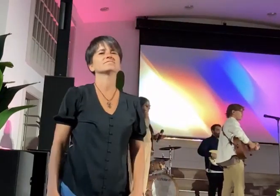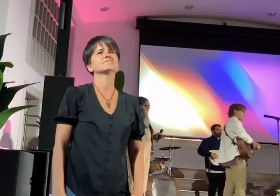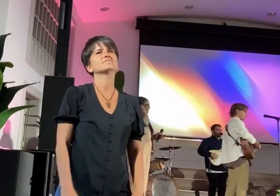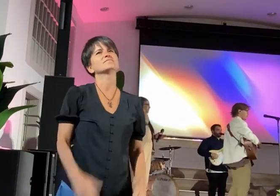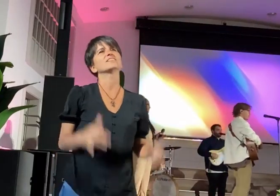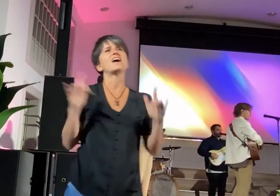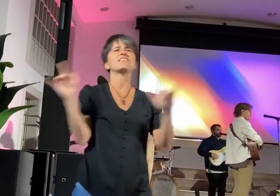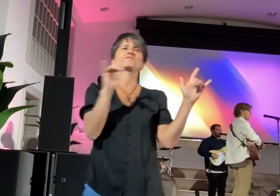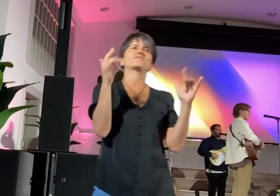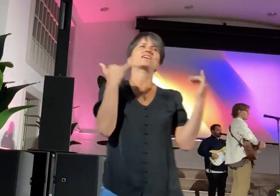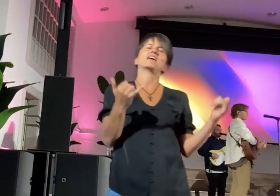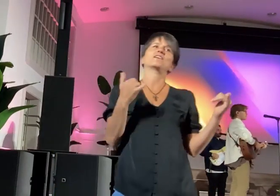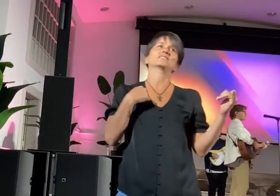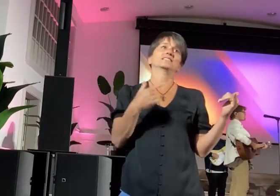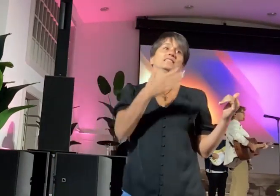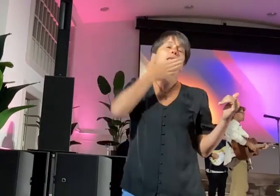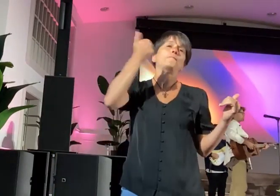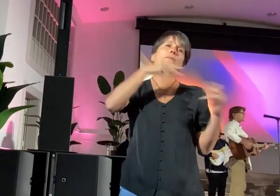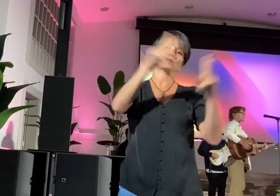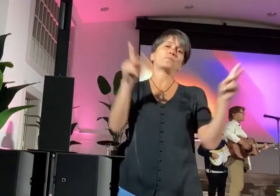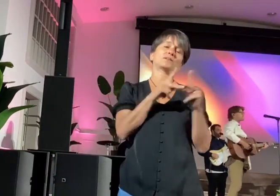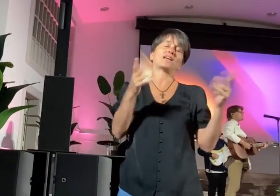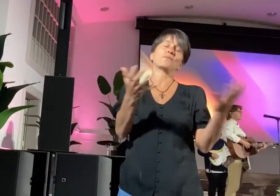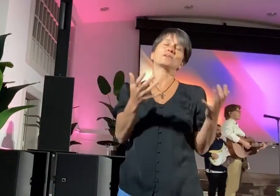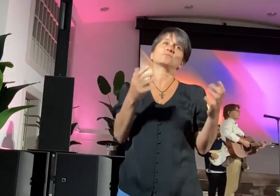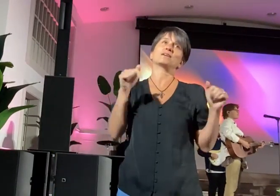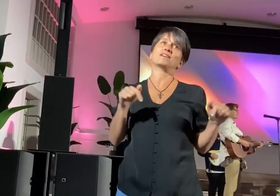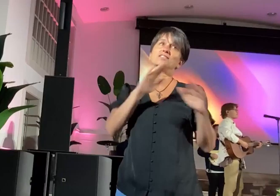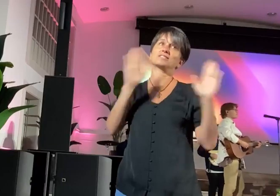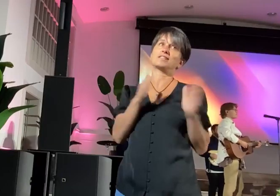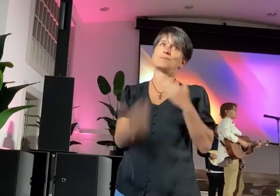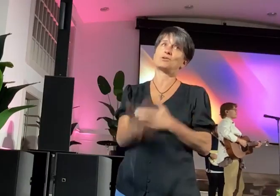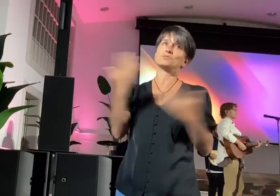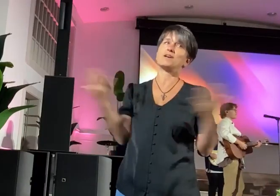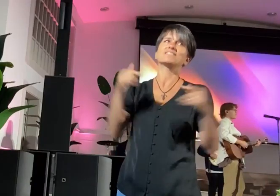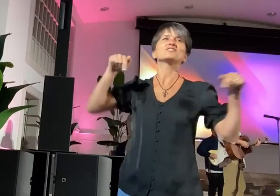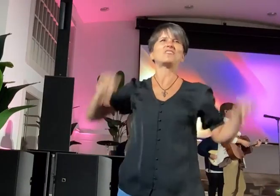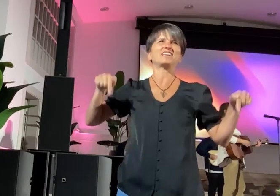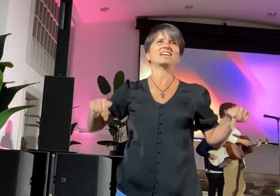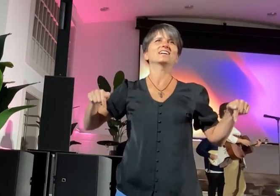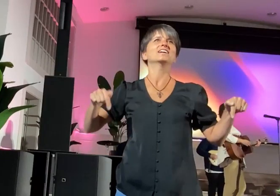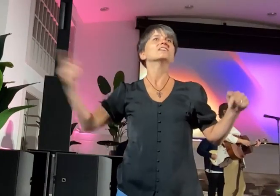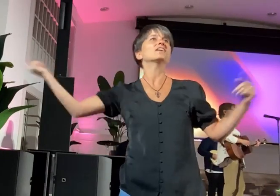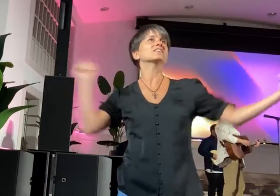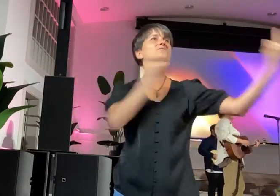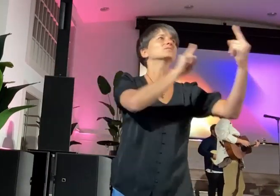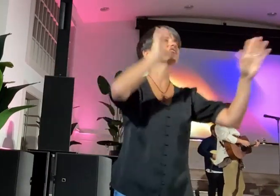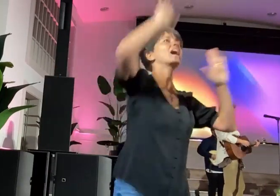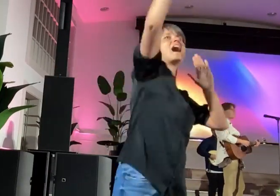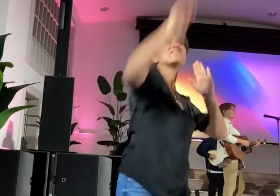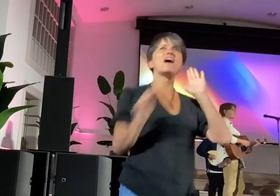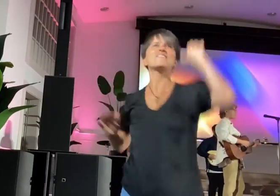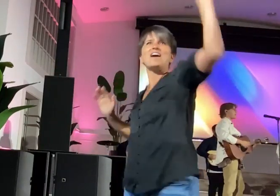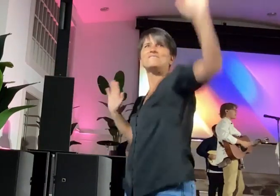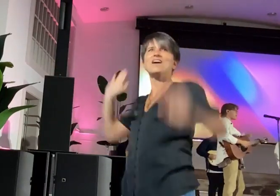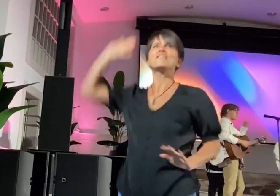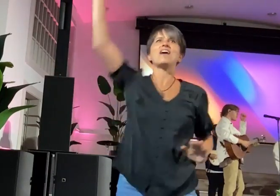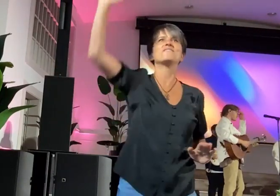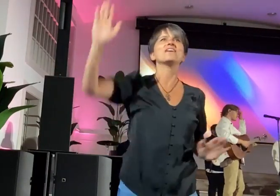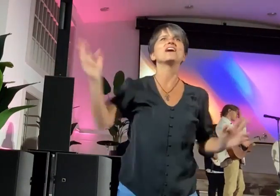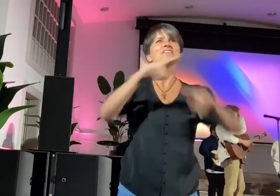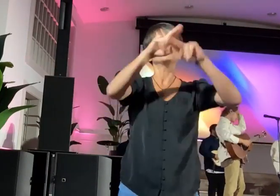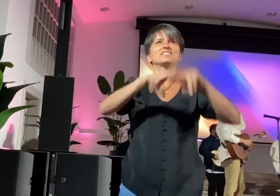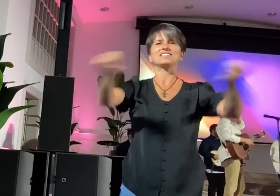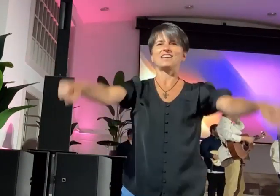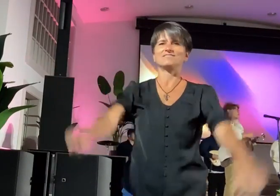I love it. No place I'd rather be than with you guys right here on a Sunday morning. Hey, why don't you turn to one or two people, give them a high five, and you can grab your seats